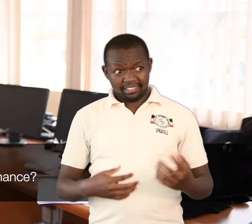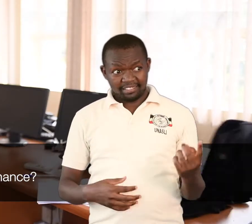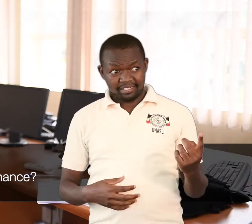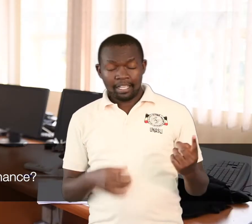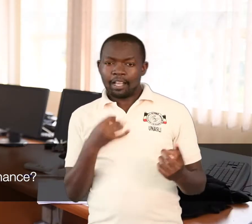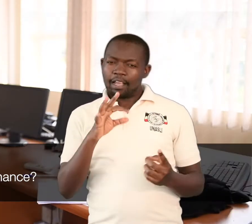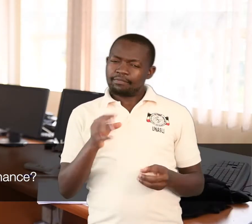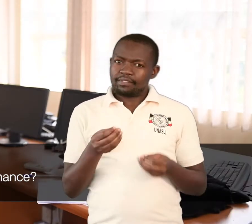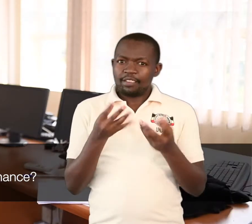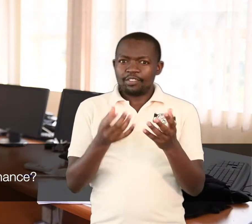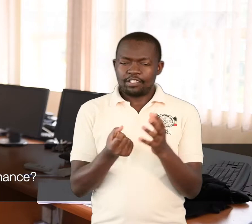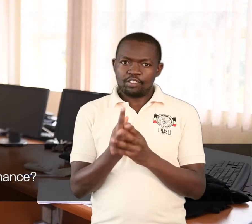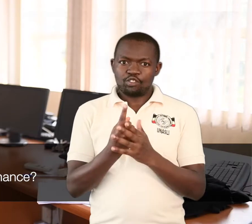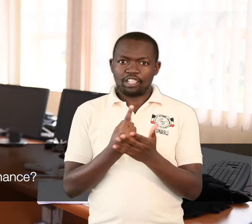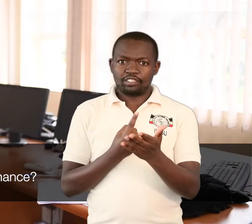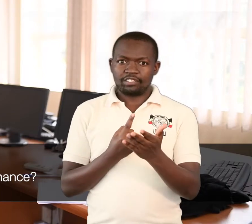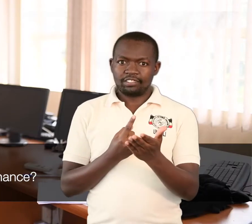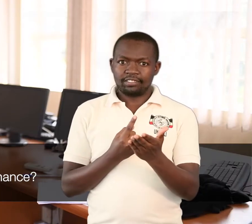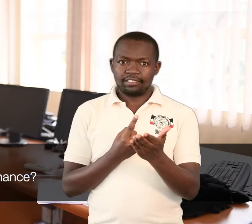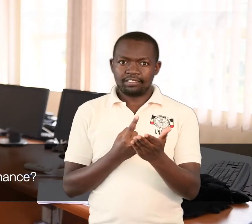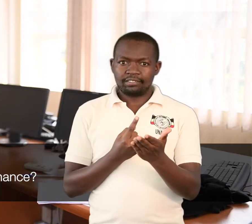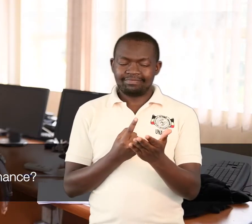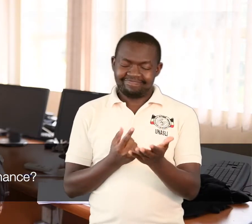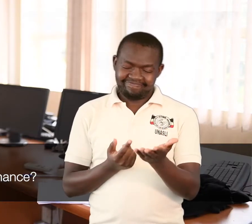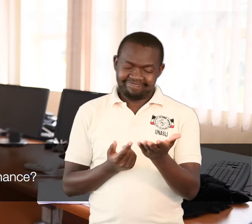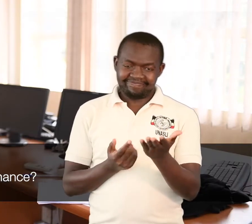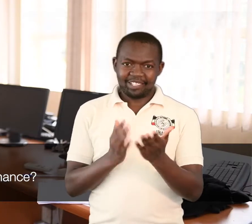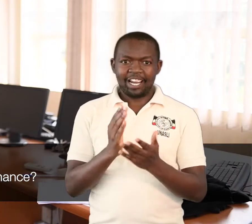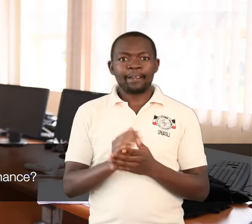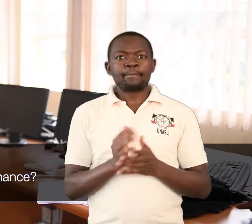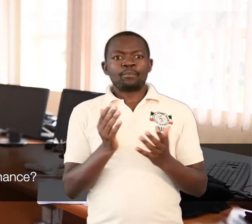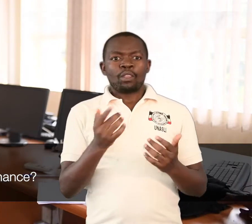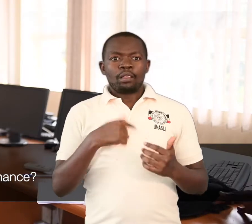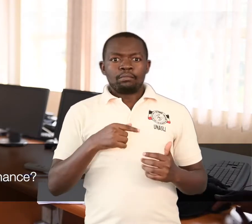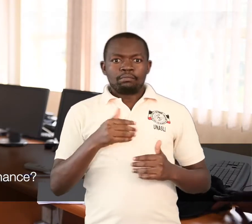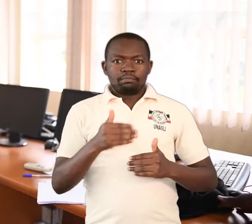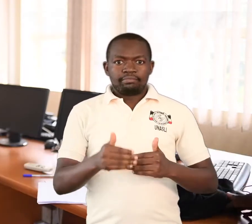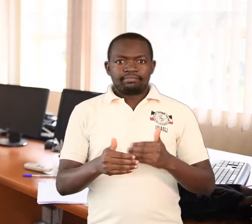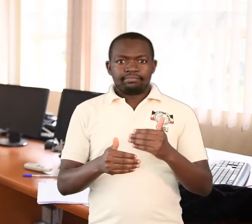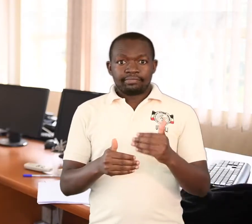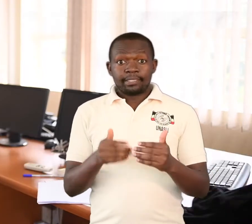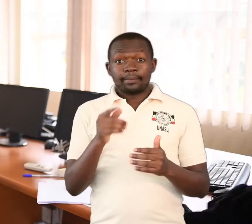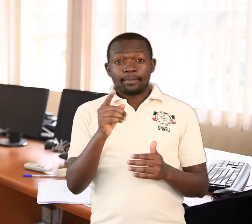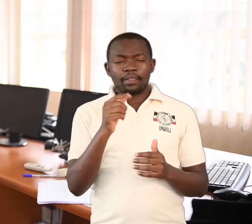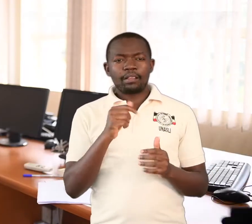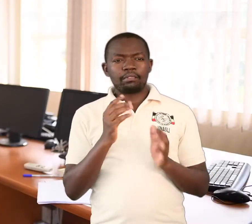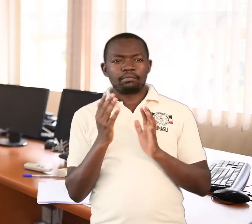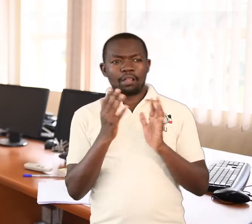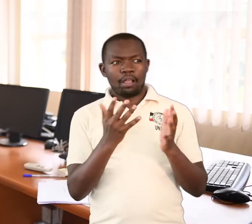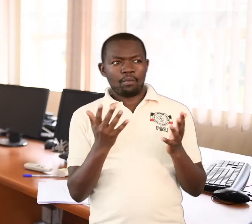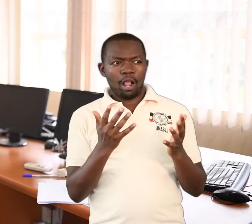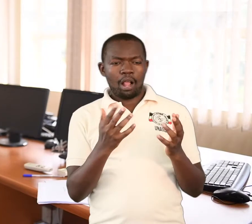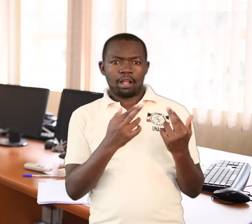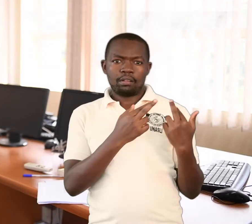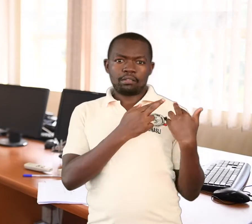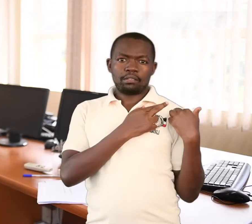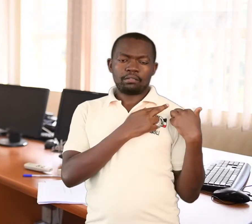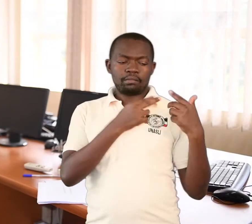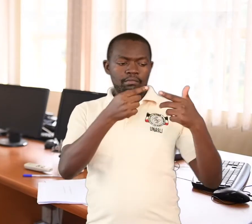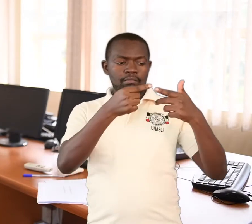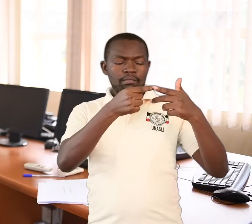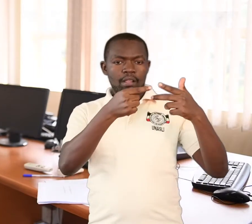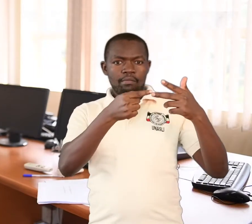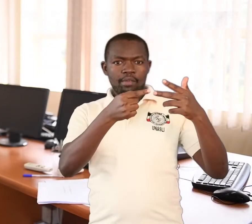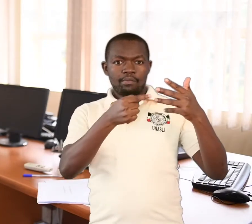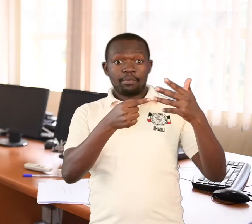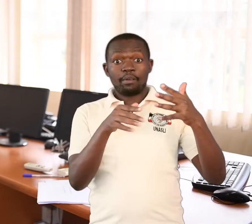If you were given chance? Right. Let's continue. Let us look at the roles of the